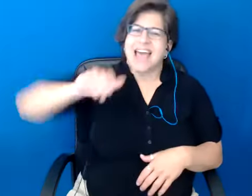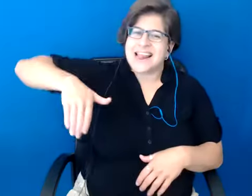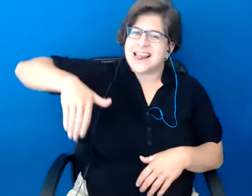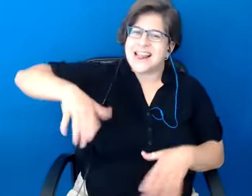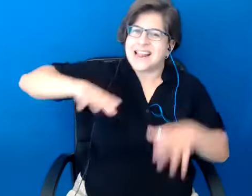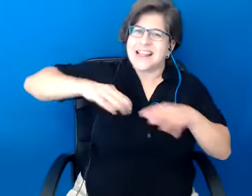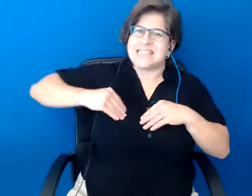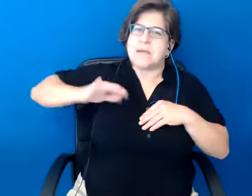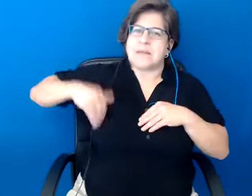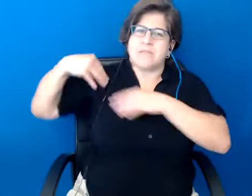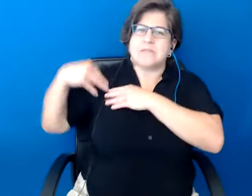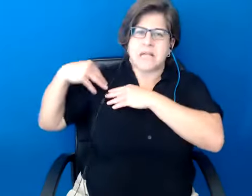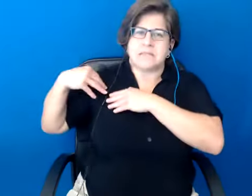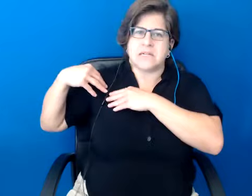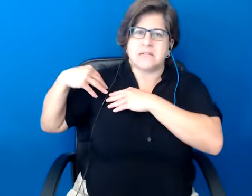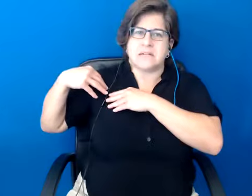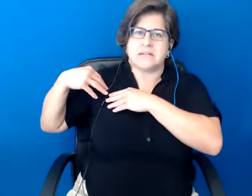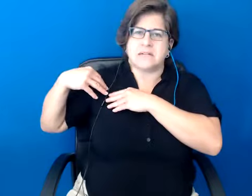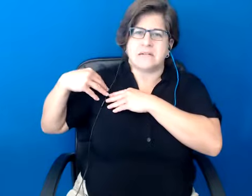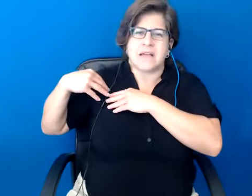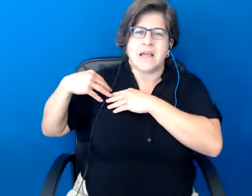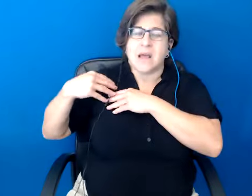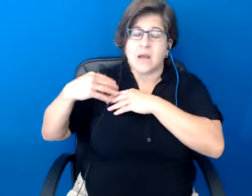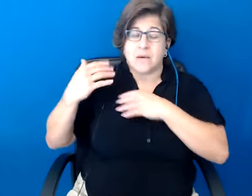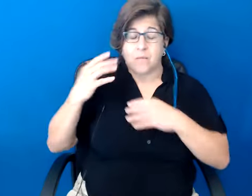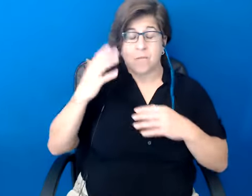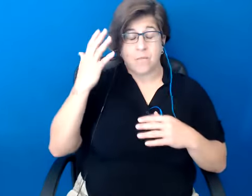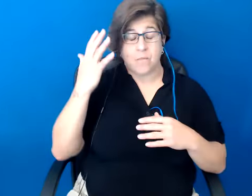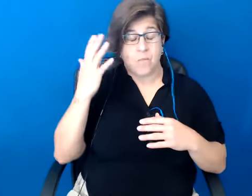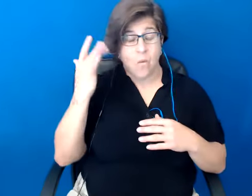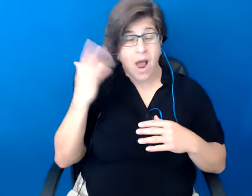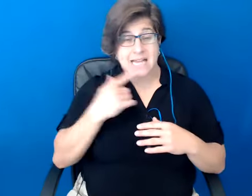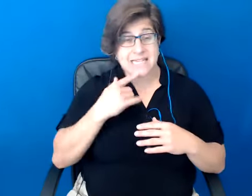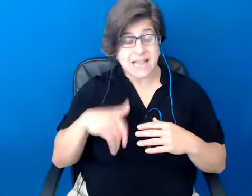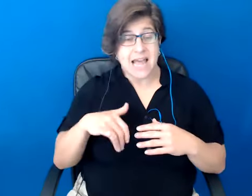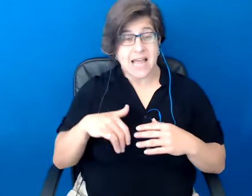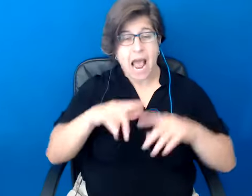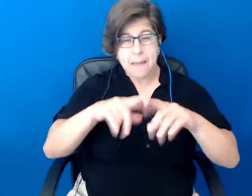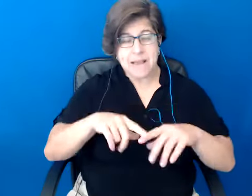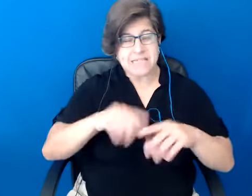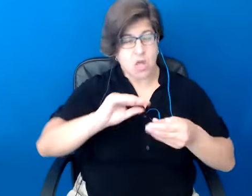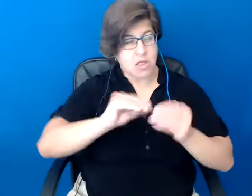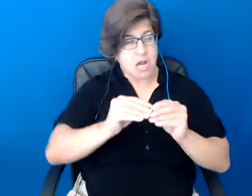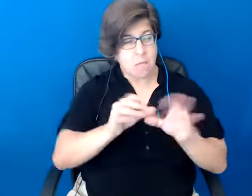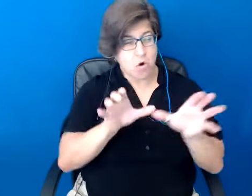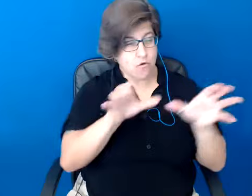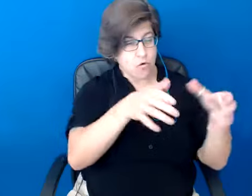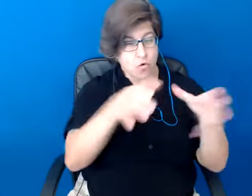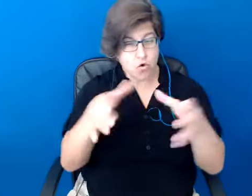accept that. It seems to me that most groups haven't accepted it. It seems I base that on the number